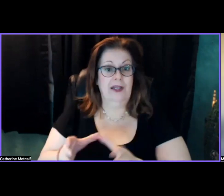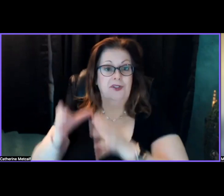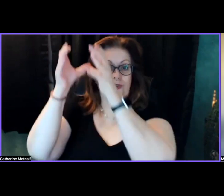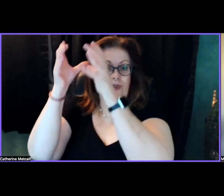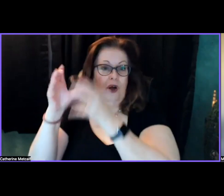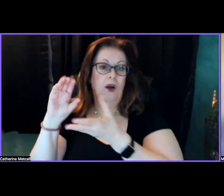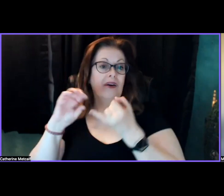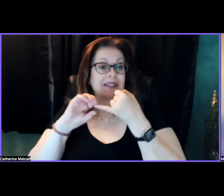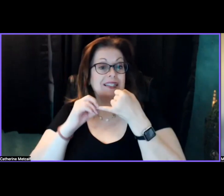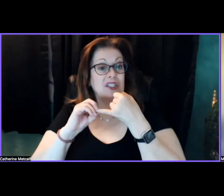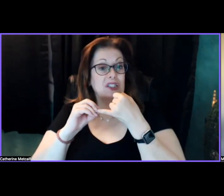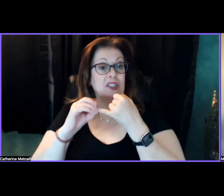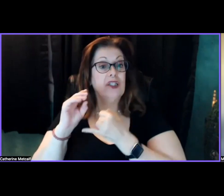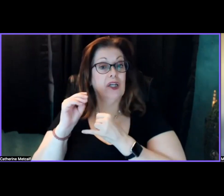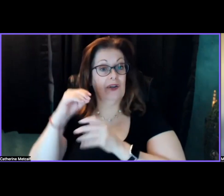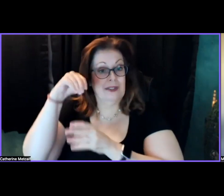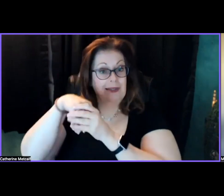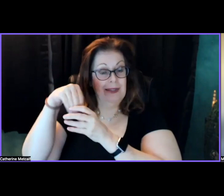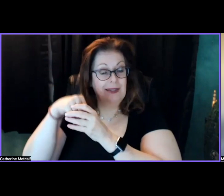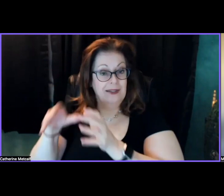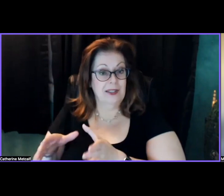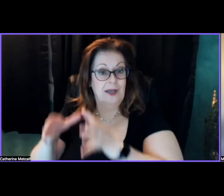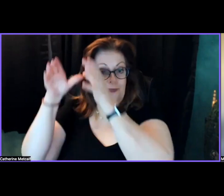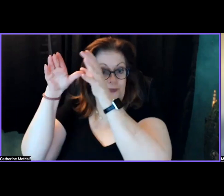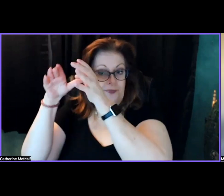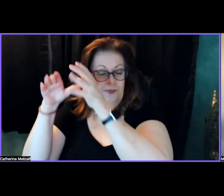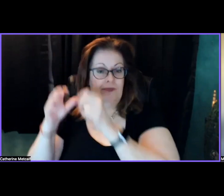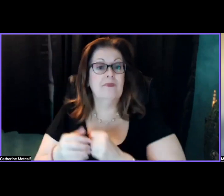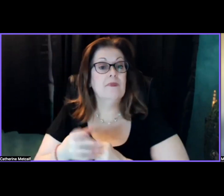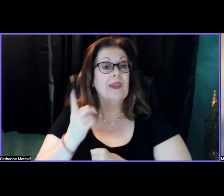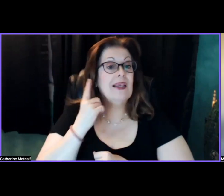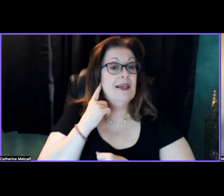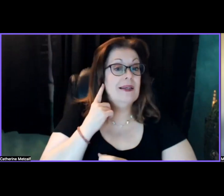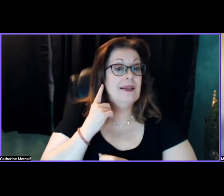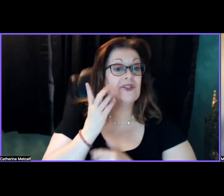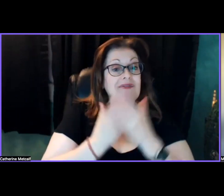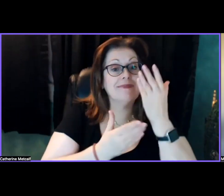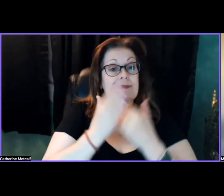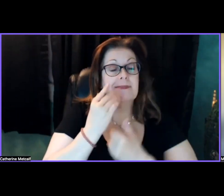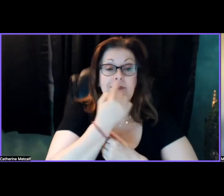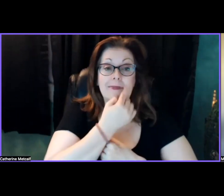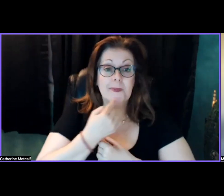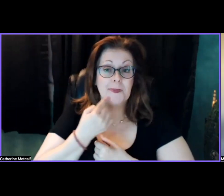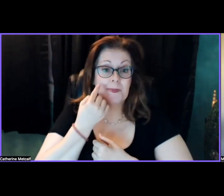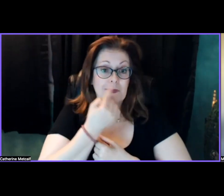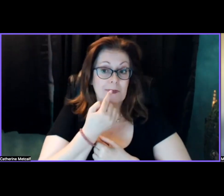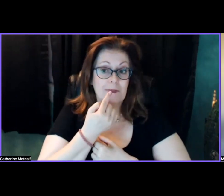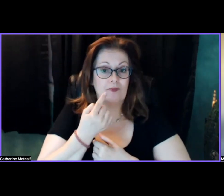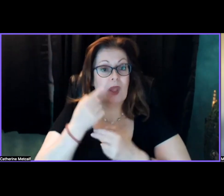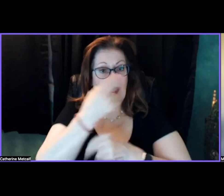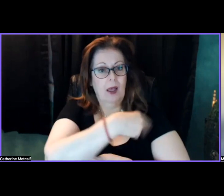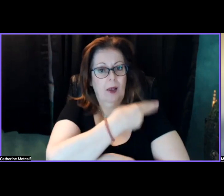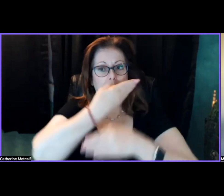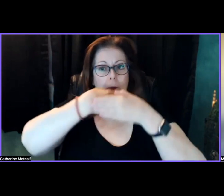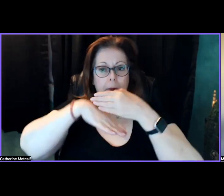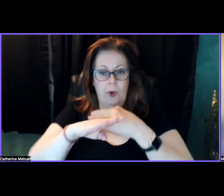is desires, appetite, ears, hands, mouth. The hospital I was born in was called